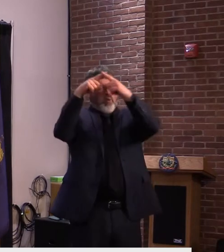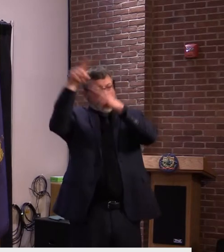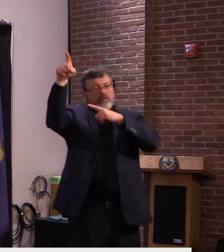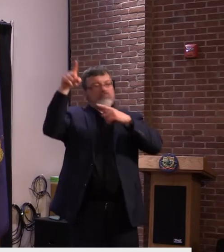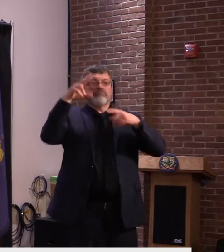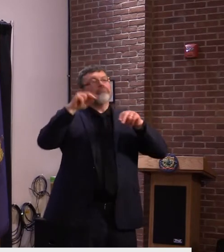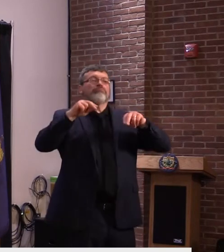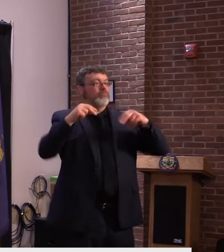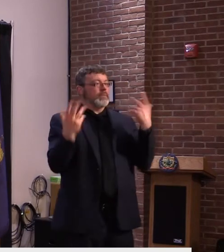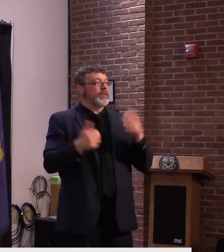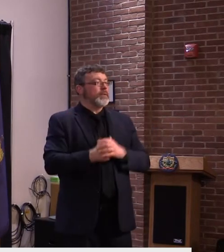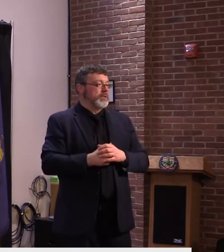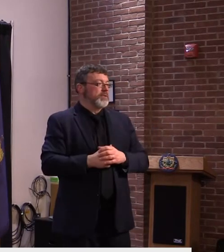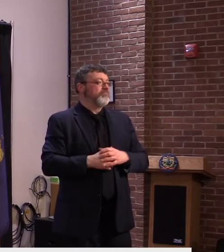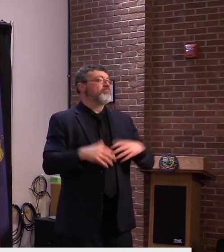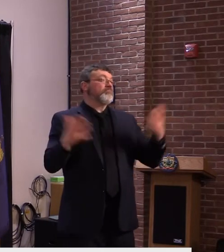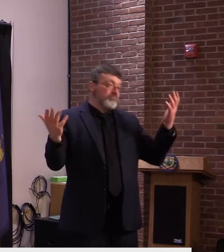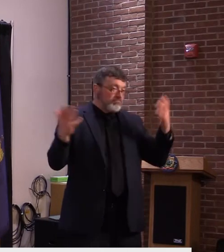that or not.